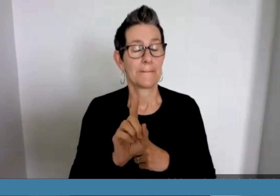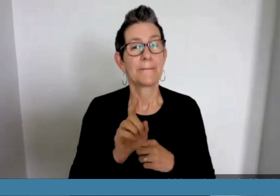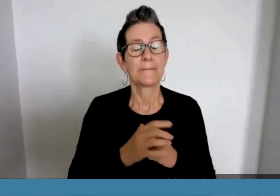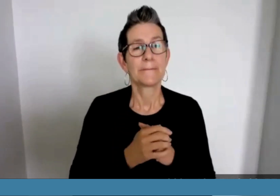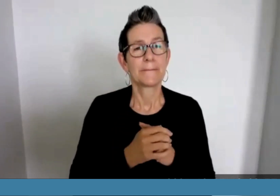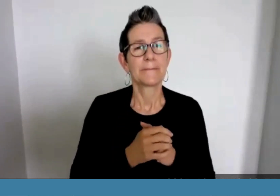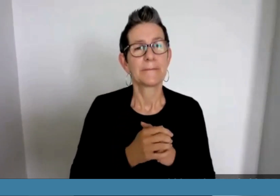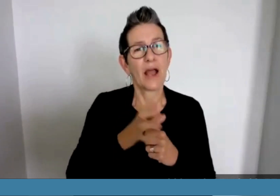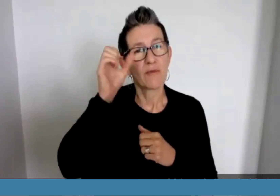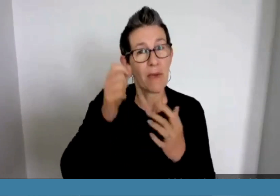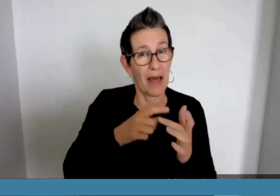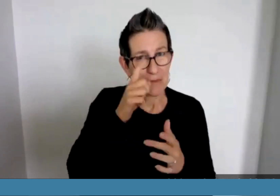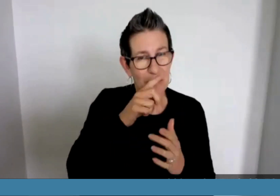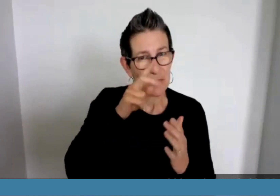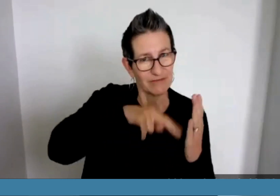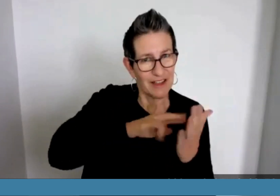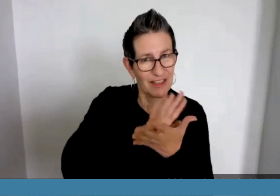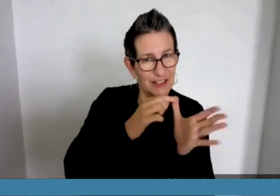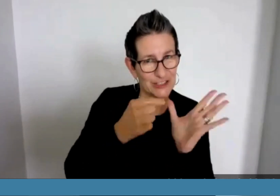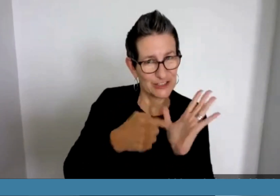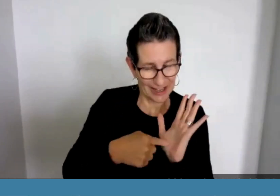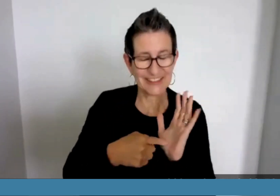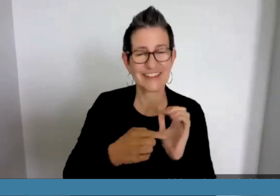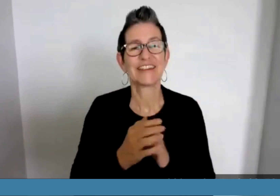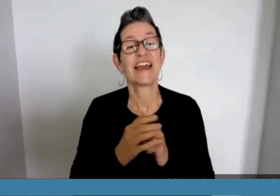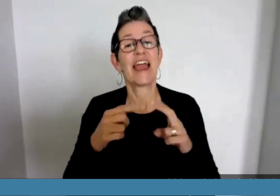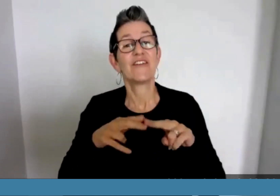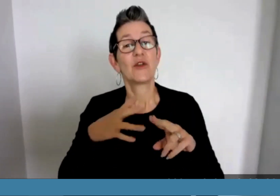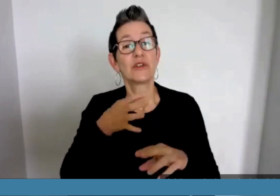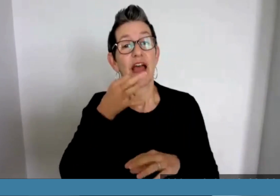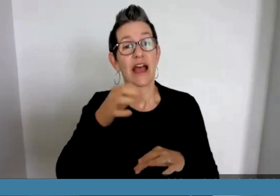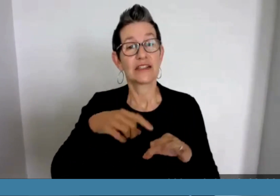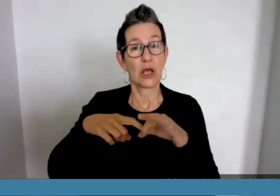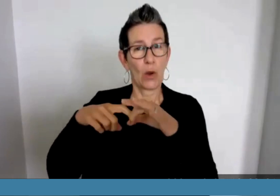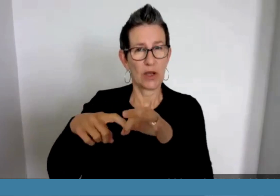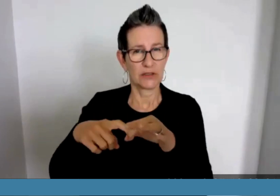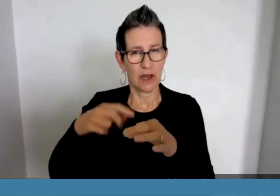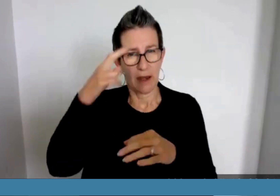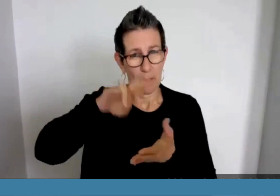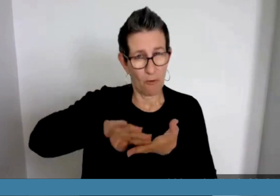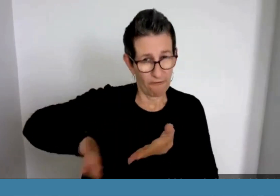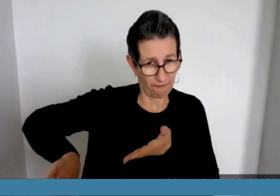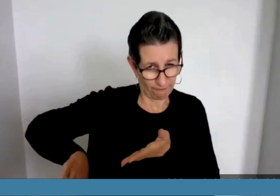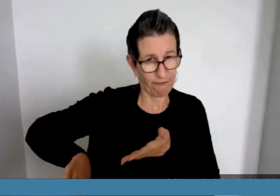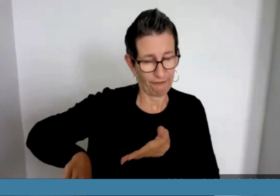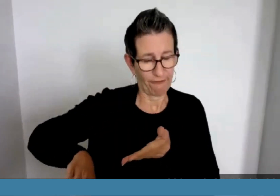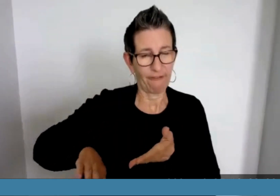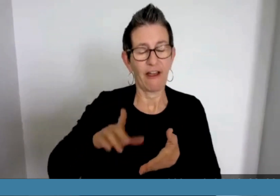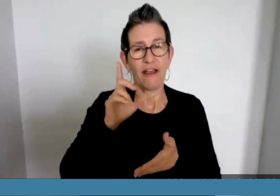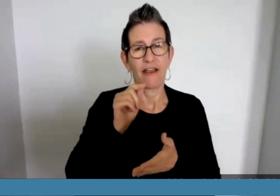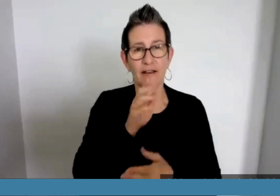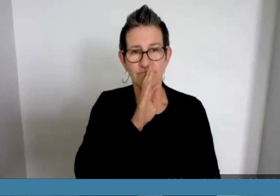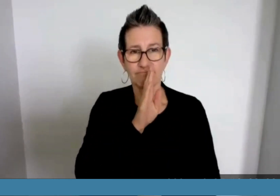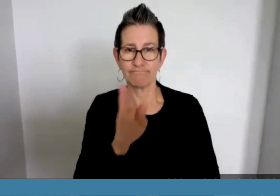chat. And if you today want to ask a question anonymously, send your message directly to Sue